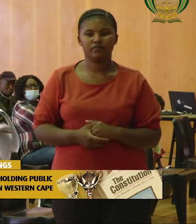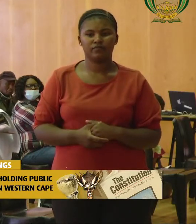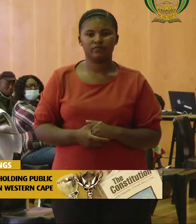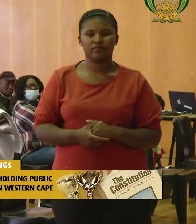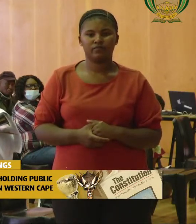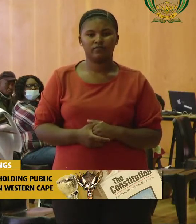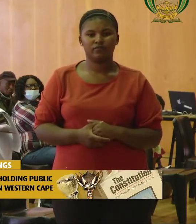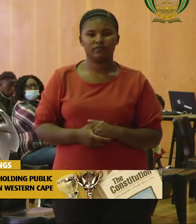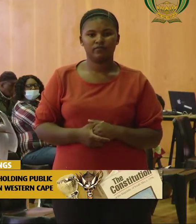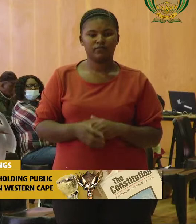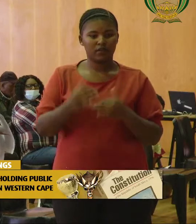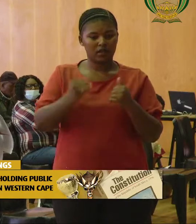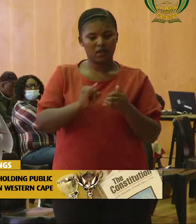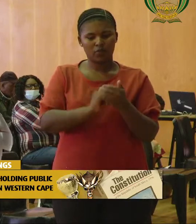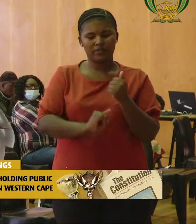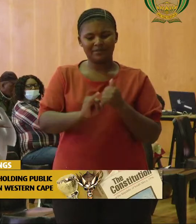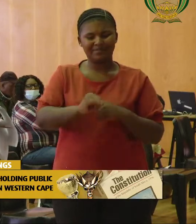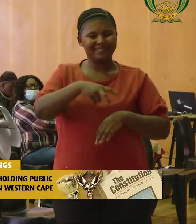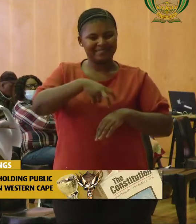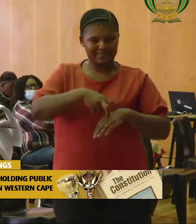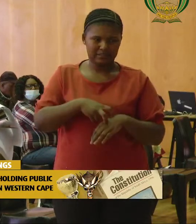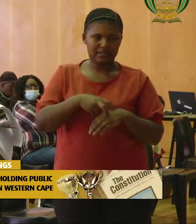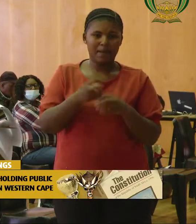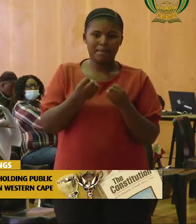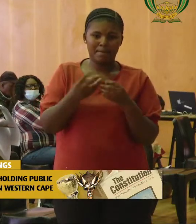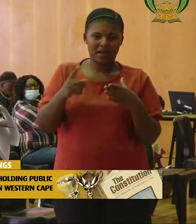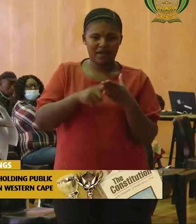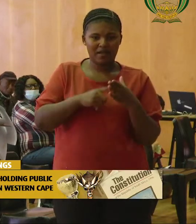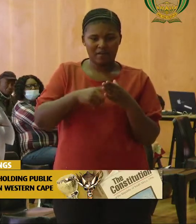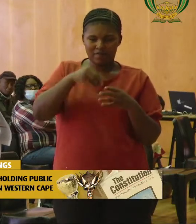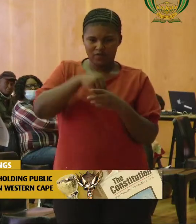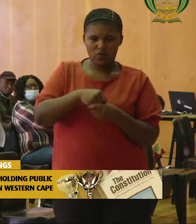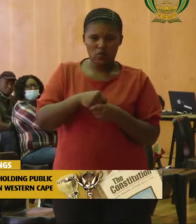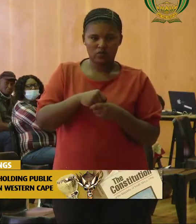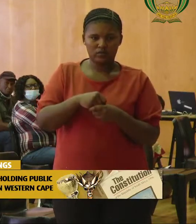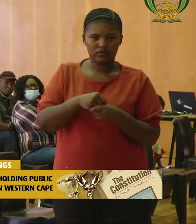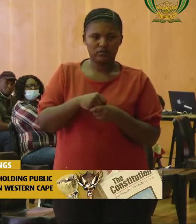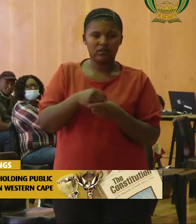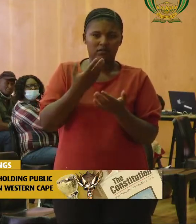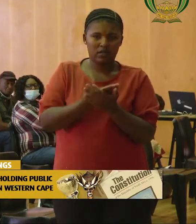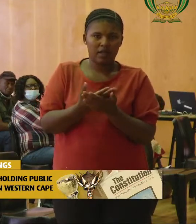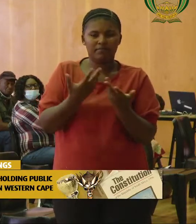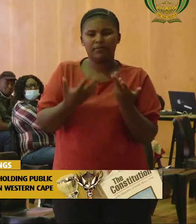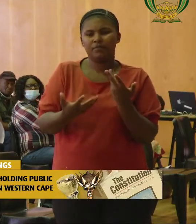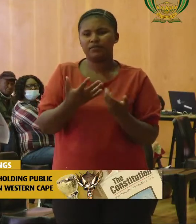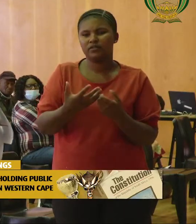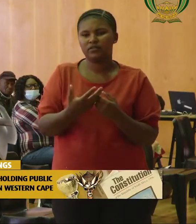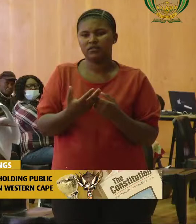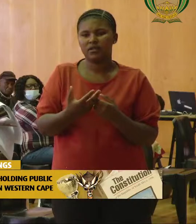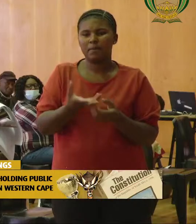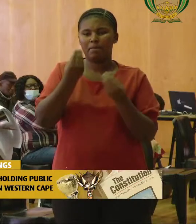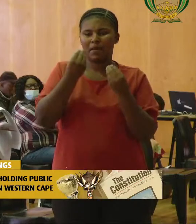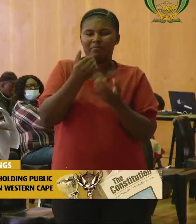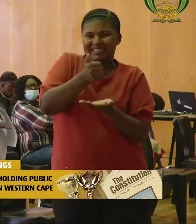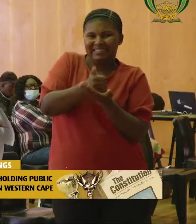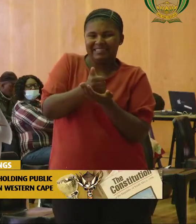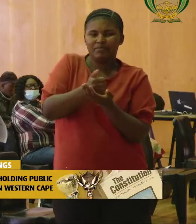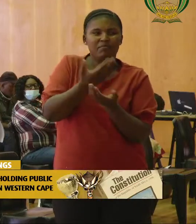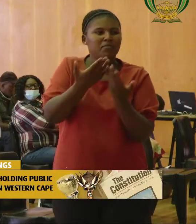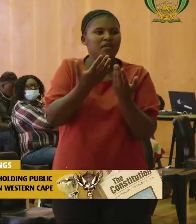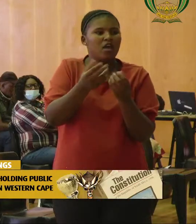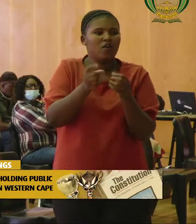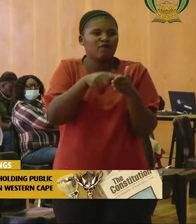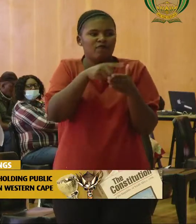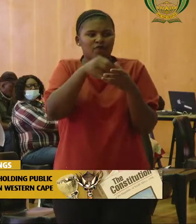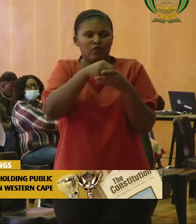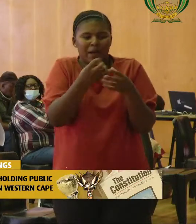Currently, an independent would need double the amount of votes required to be sent or to gain a seat than that of